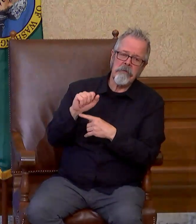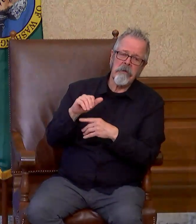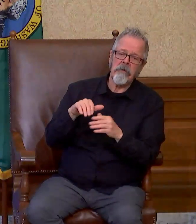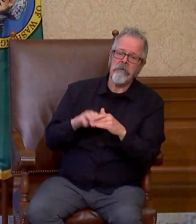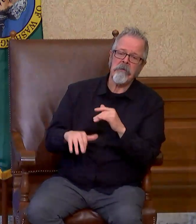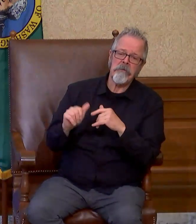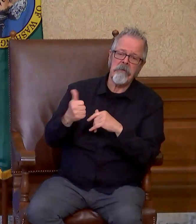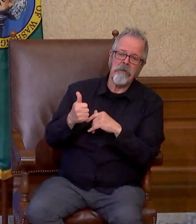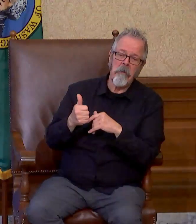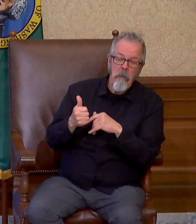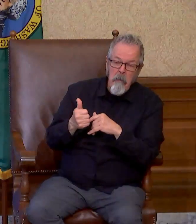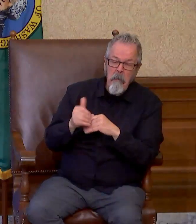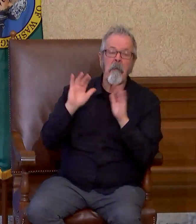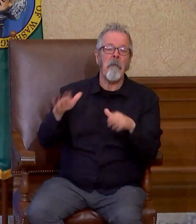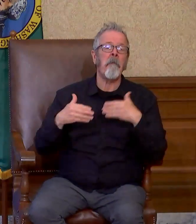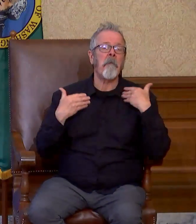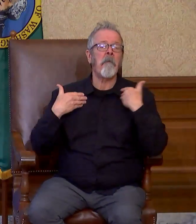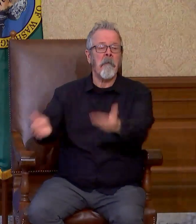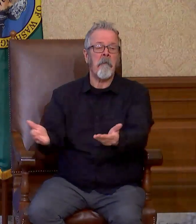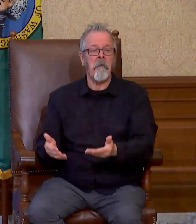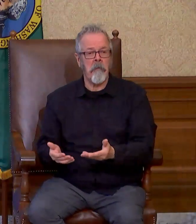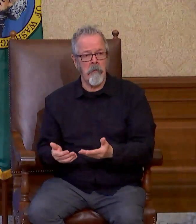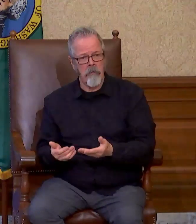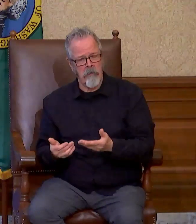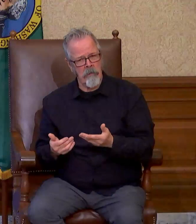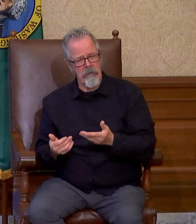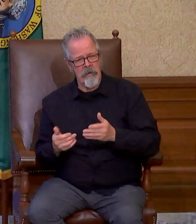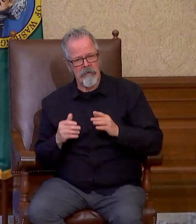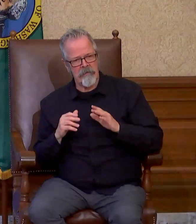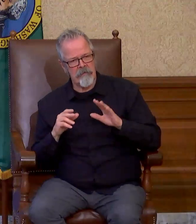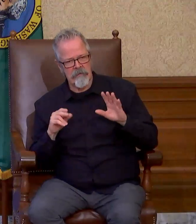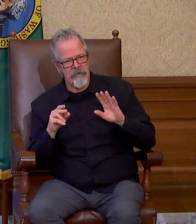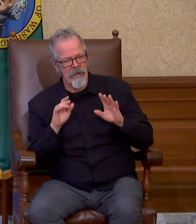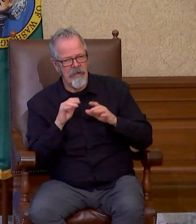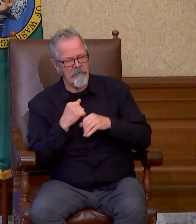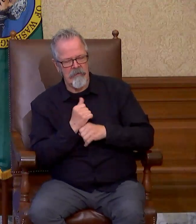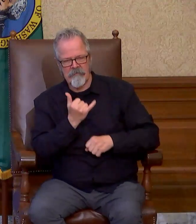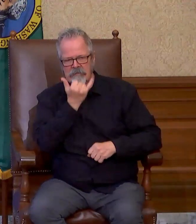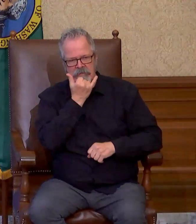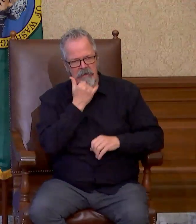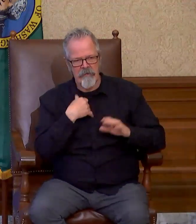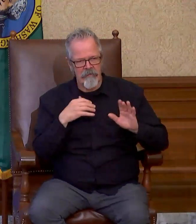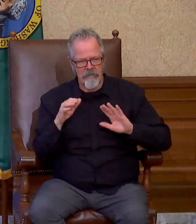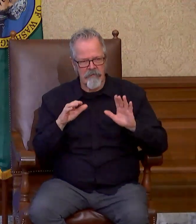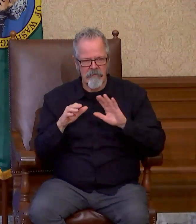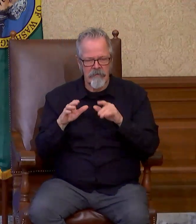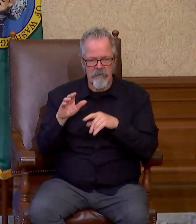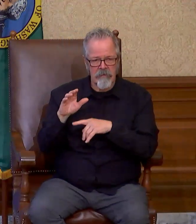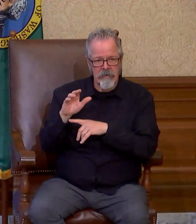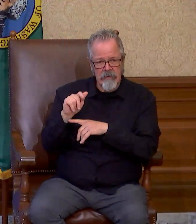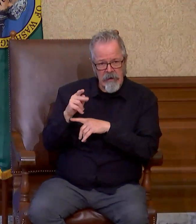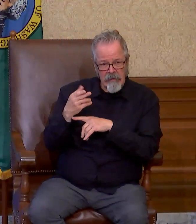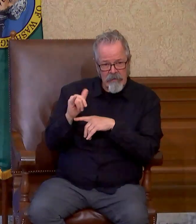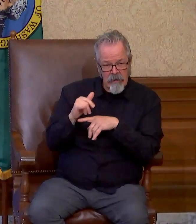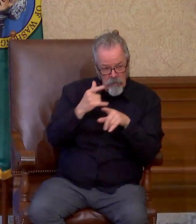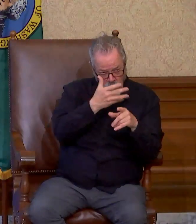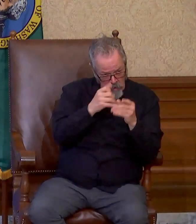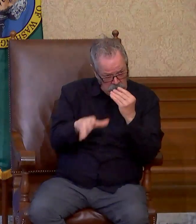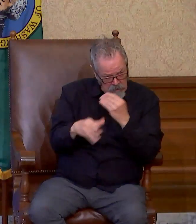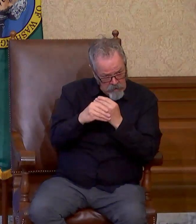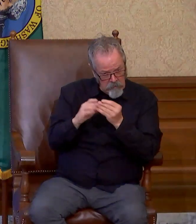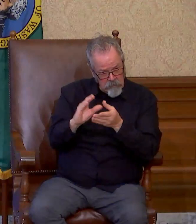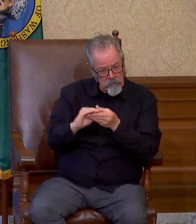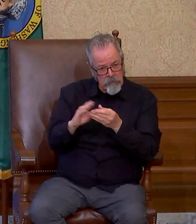No, I thought you answered that well. And I mean, for example, in terms of these dials working together, like, for example, if we